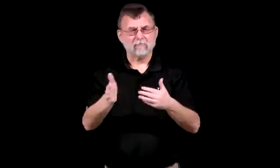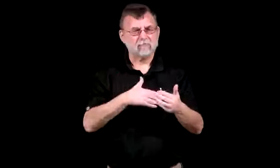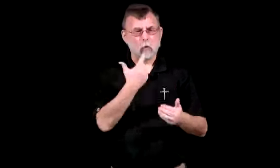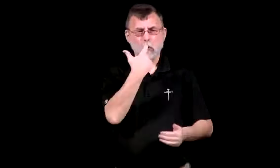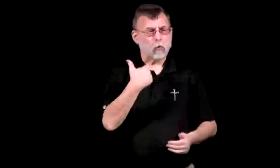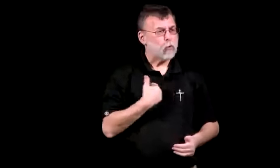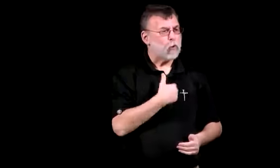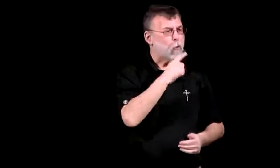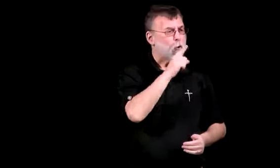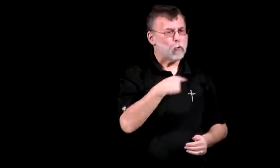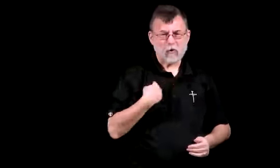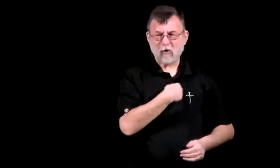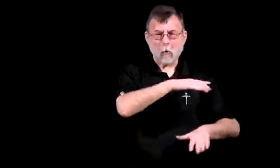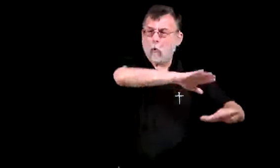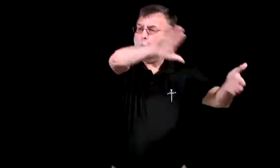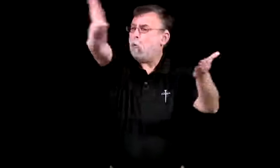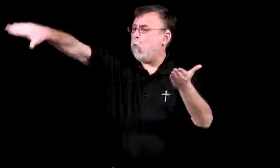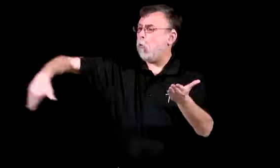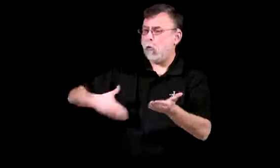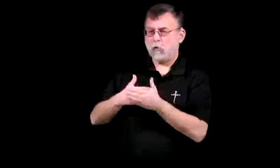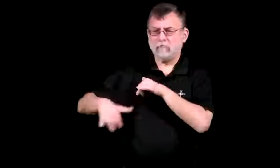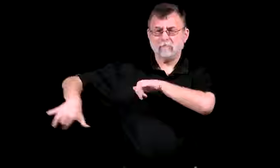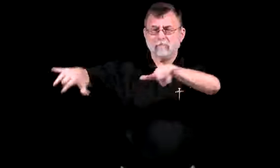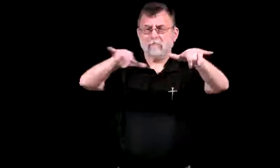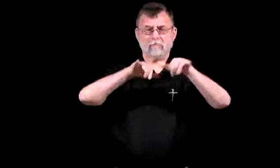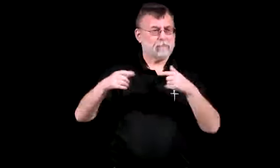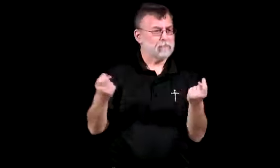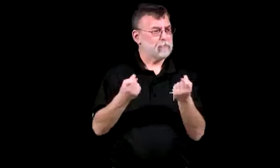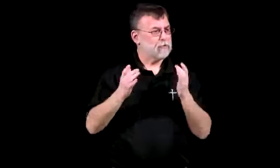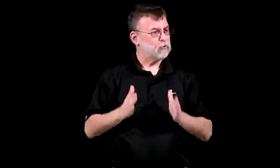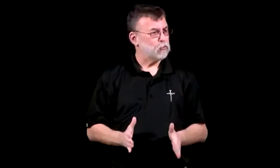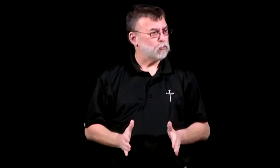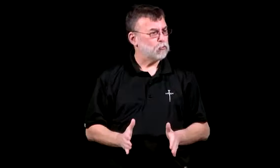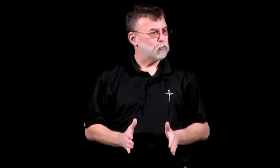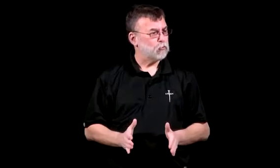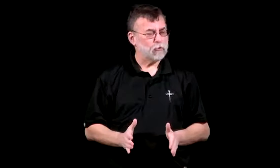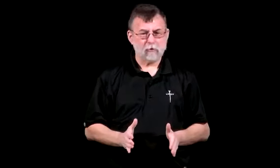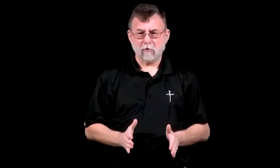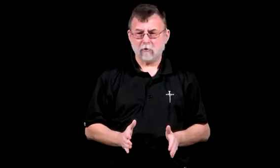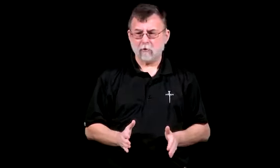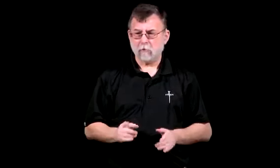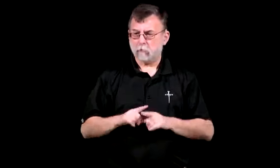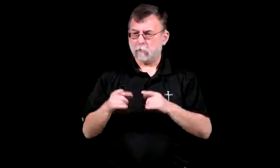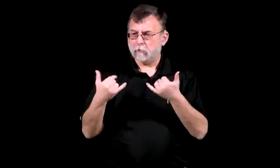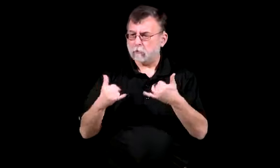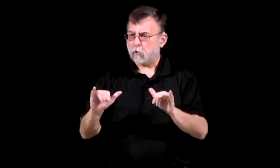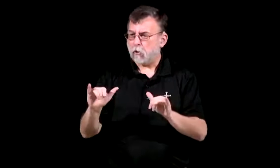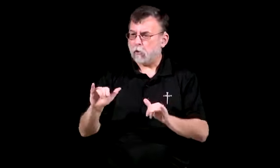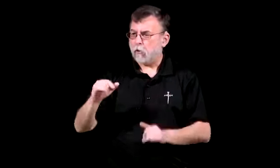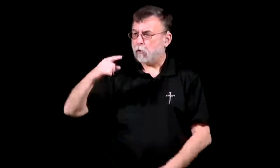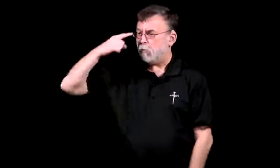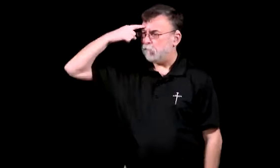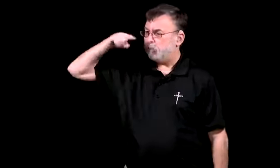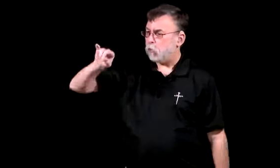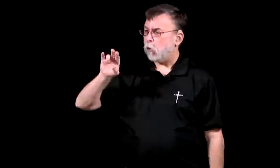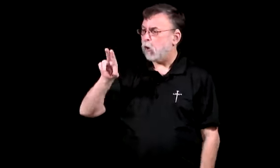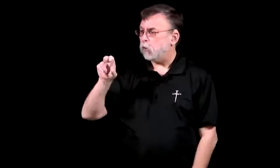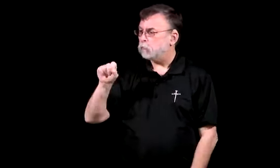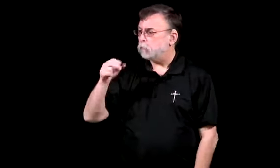one of us. Doesn't matter who we are. Doesn't matter what's going on. We're all sinners the same. No one's better than the other.